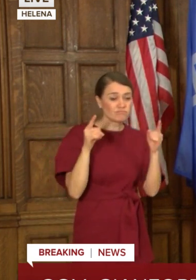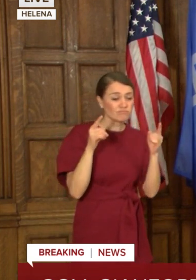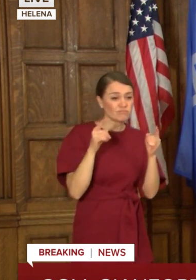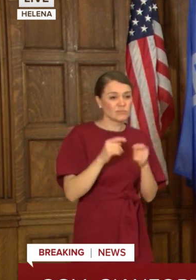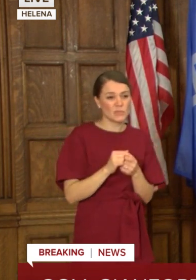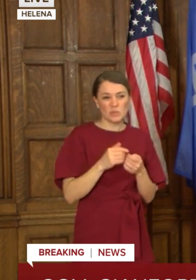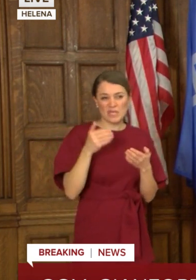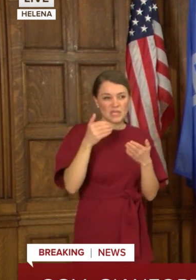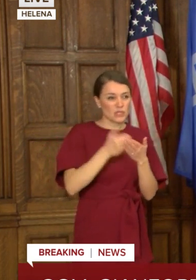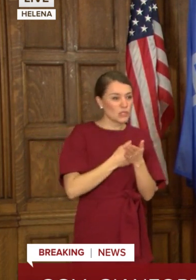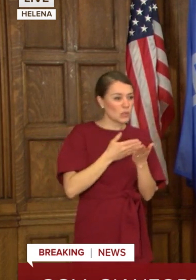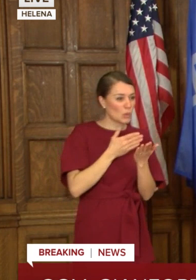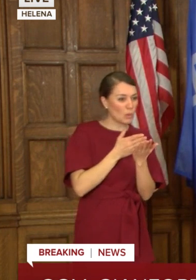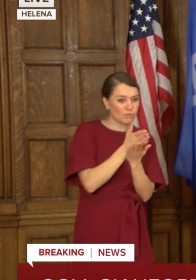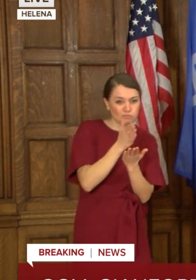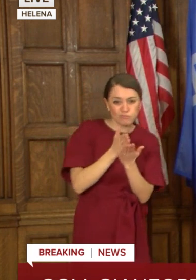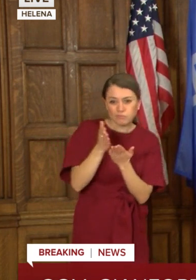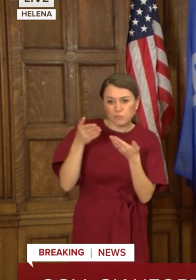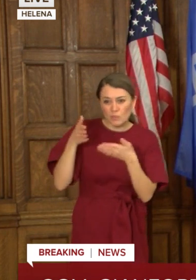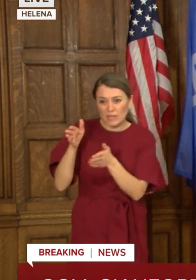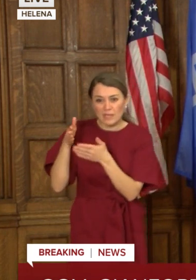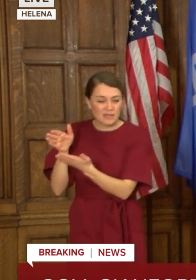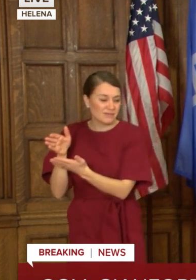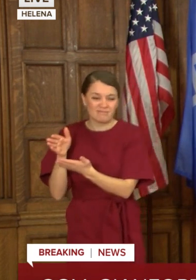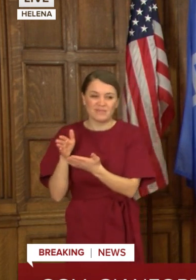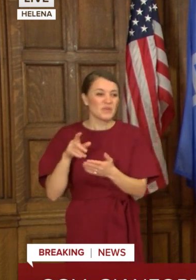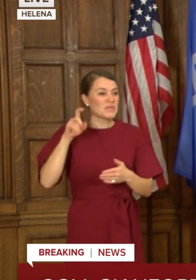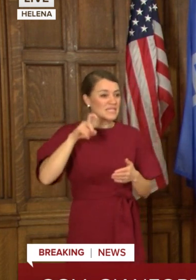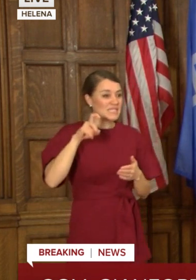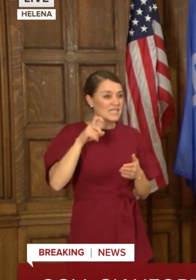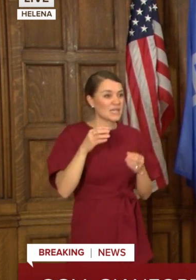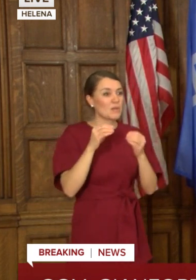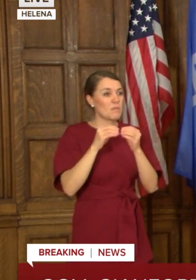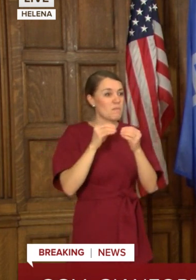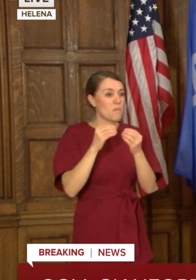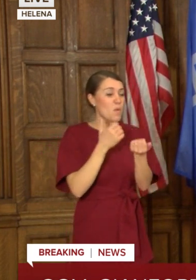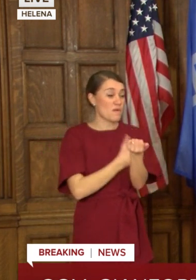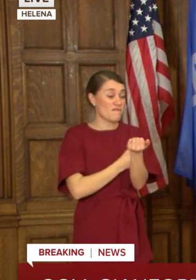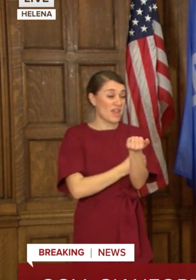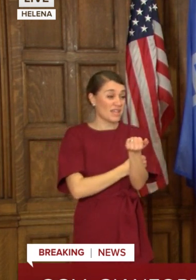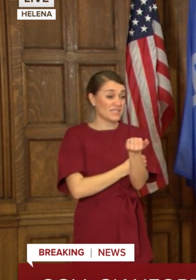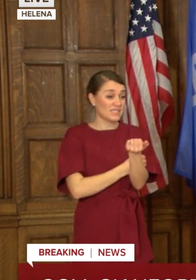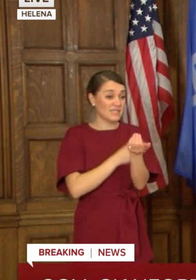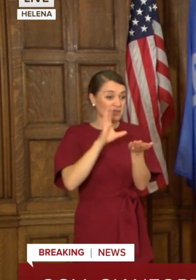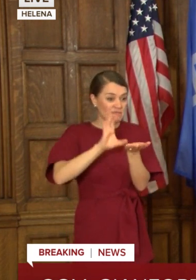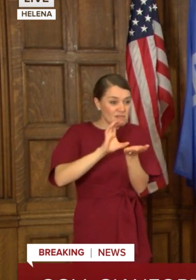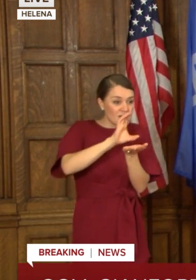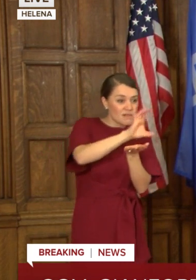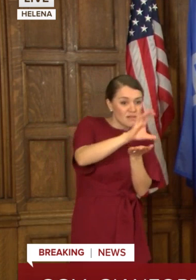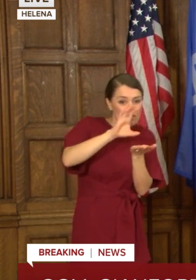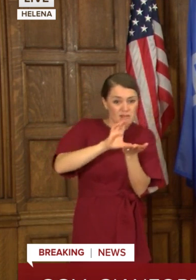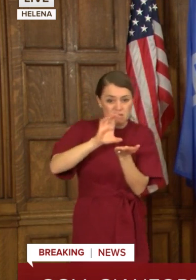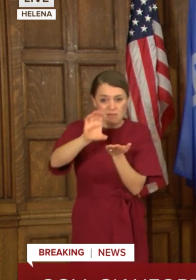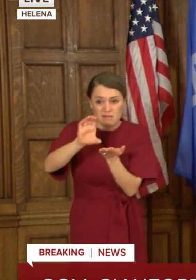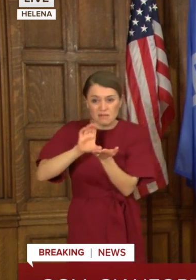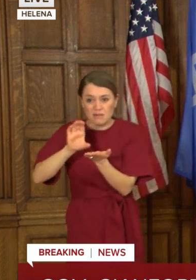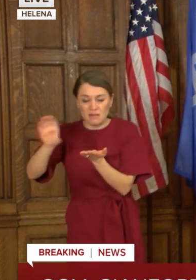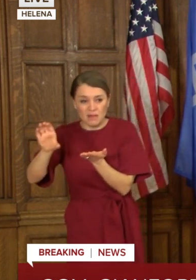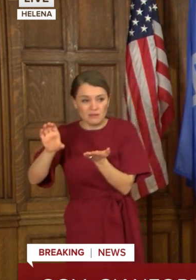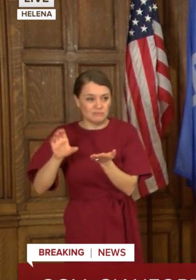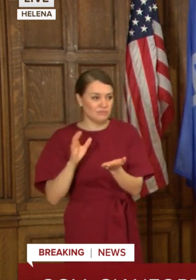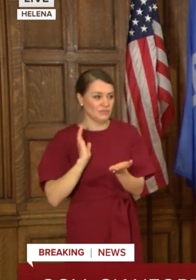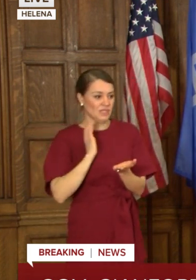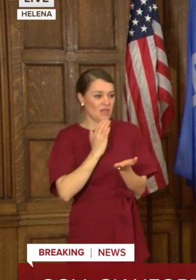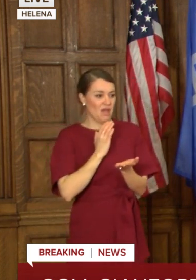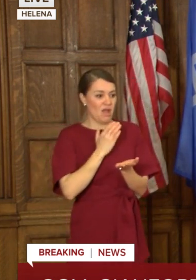channels of distribution. We just need to put more vaccines in existing channels. Our advice, myself and other governors around the